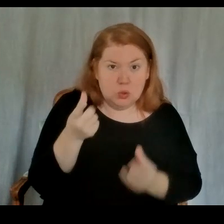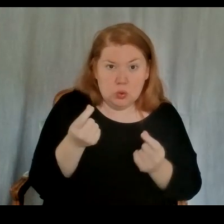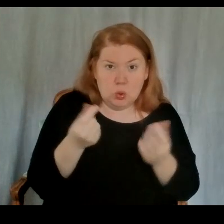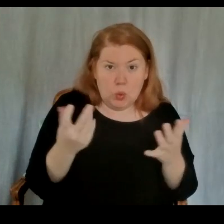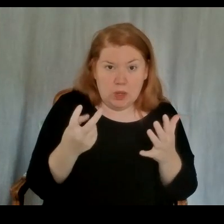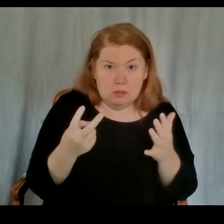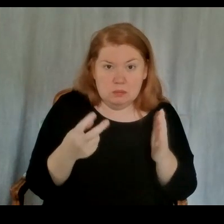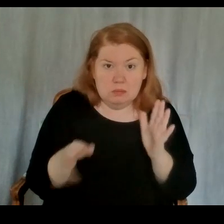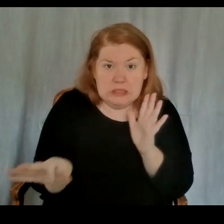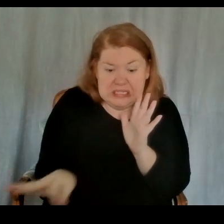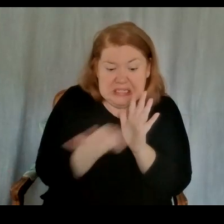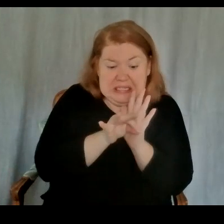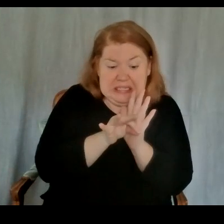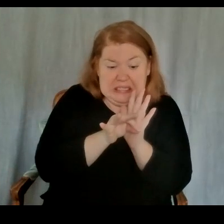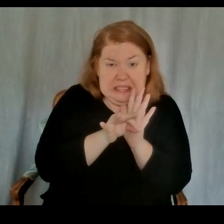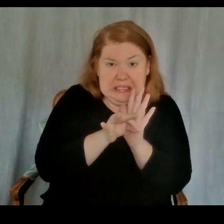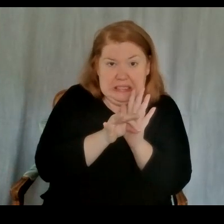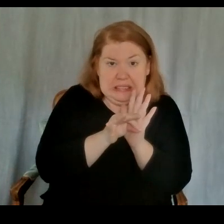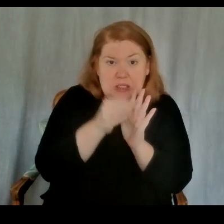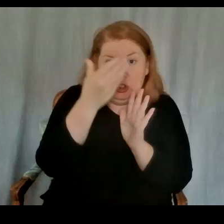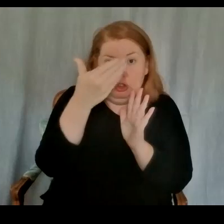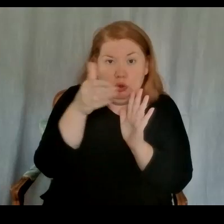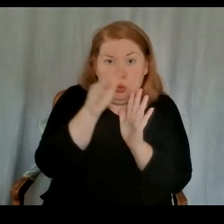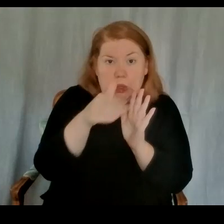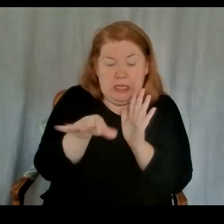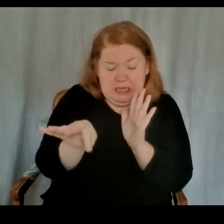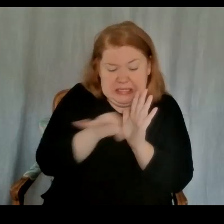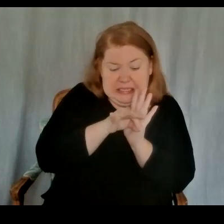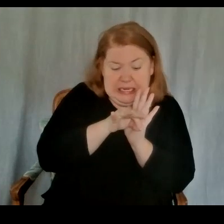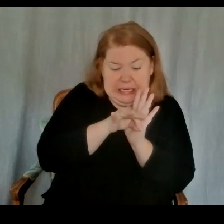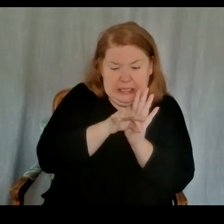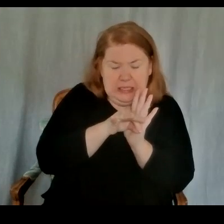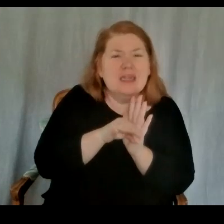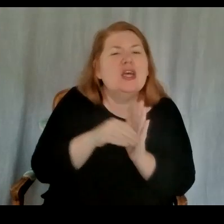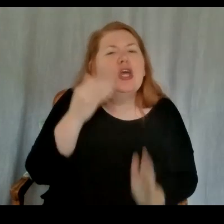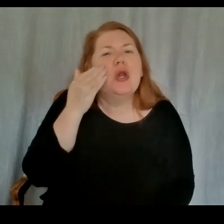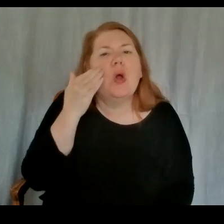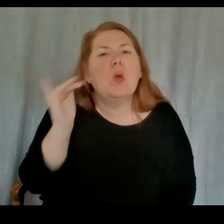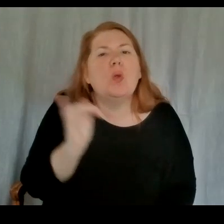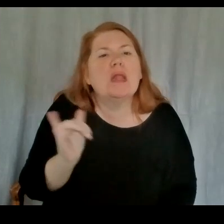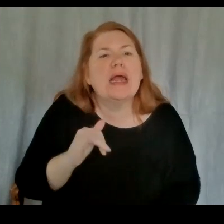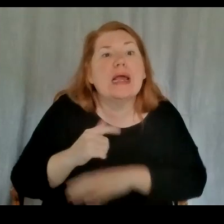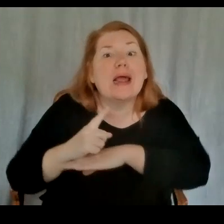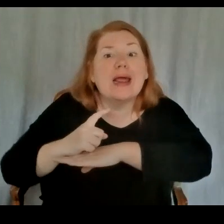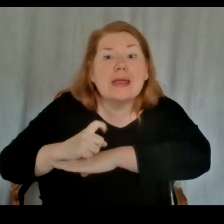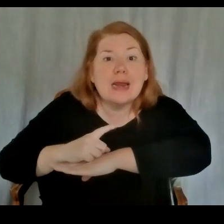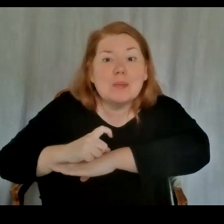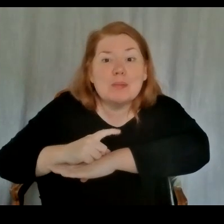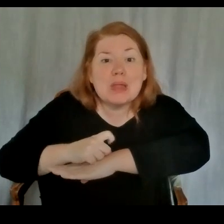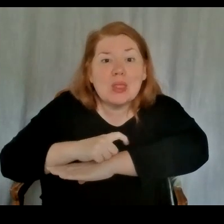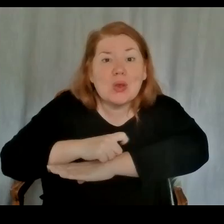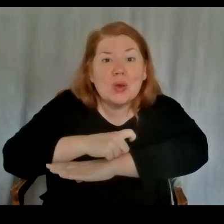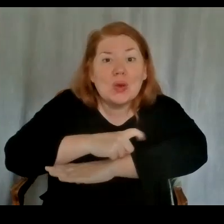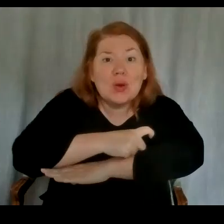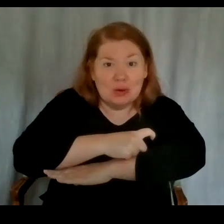a butterfly. You know how with a caterpillar, it hangs upside down and it turns into a butterfly? This kind